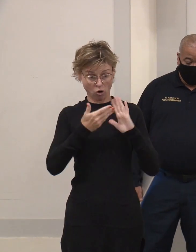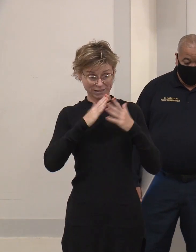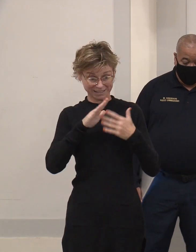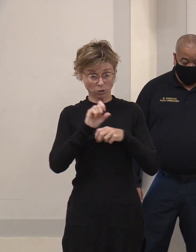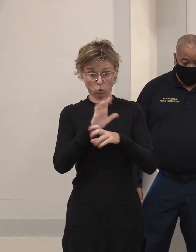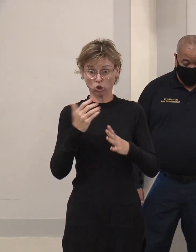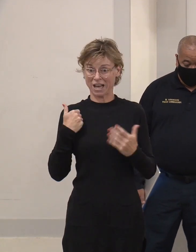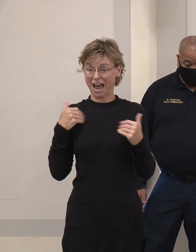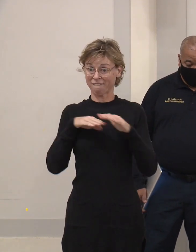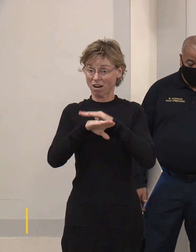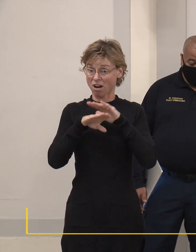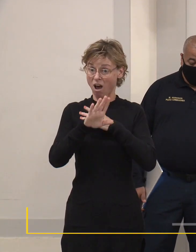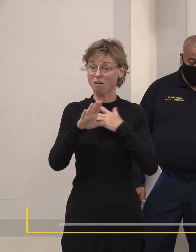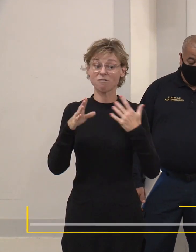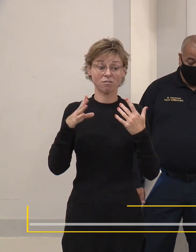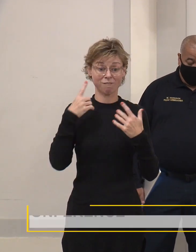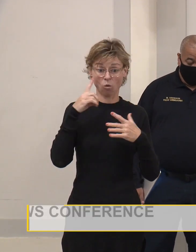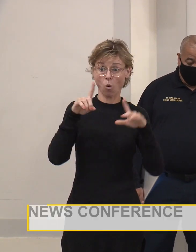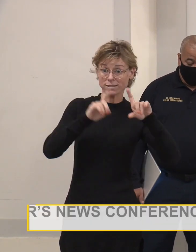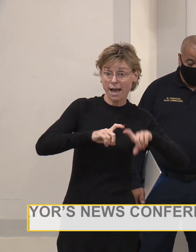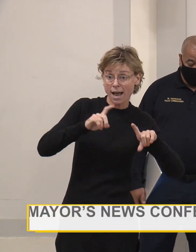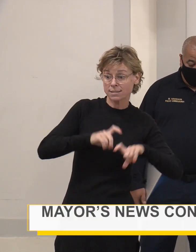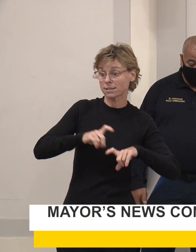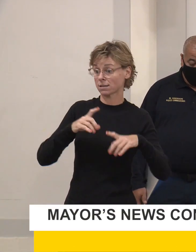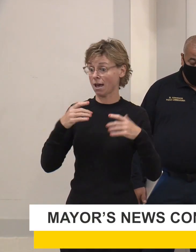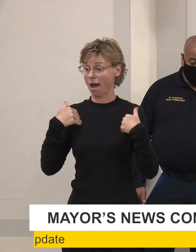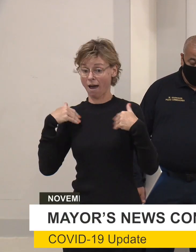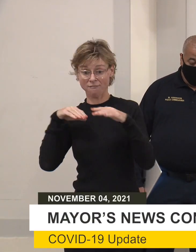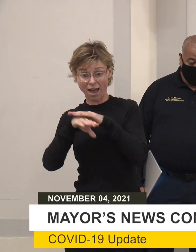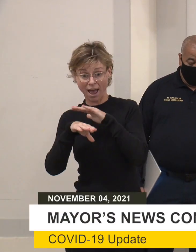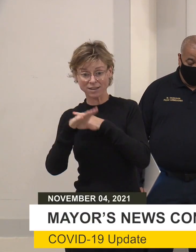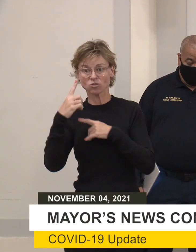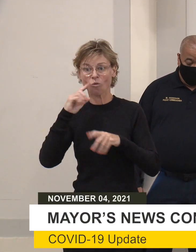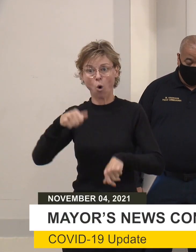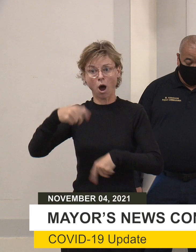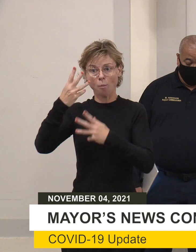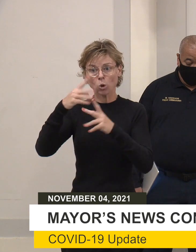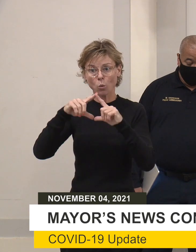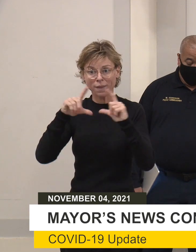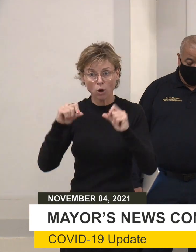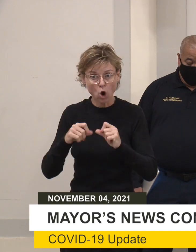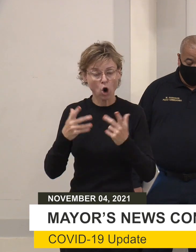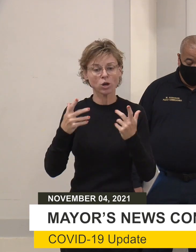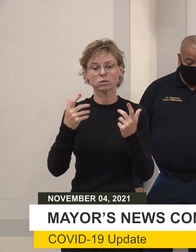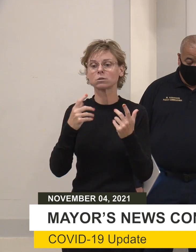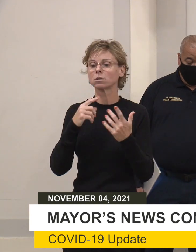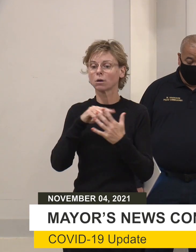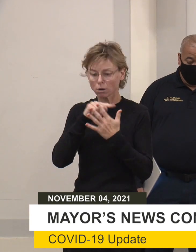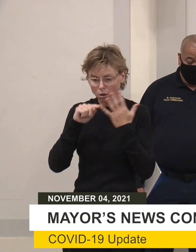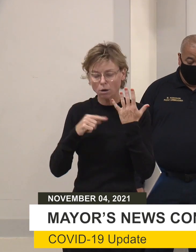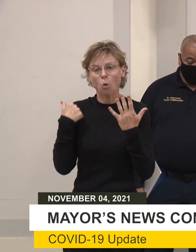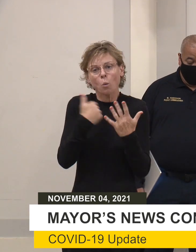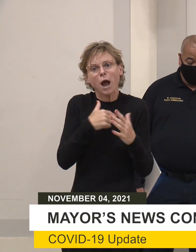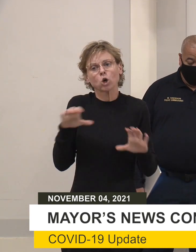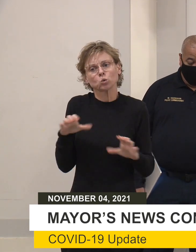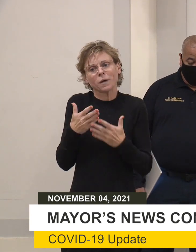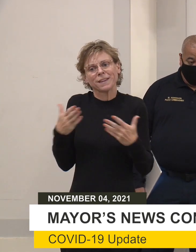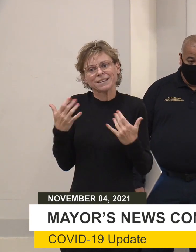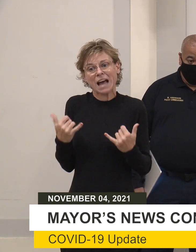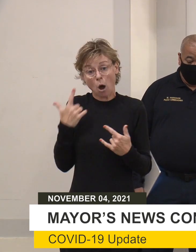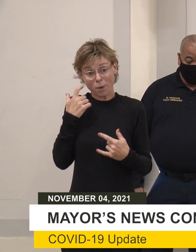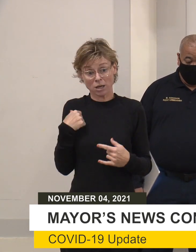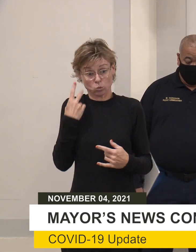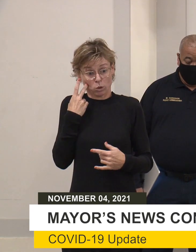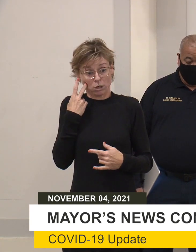themselves tested if they were not, to be able to make sure they had access to upload their cards. We're doing things now where, because we were seeing